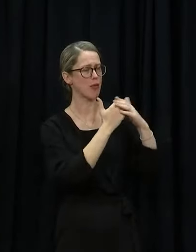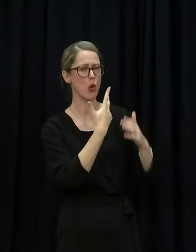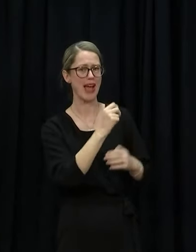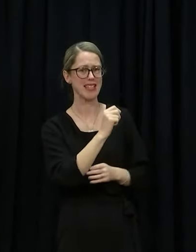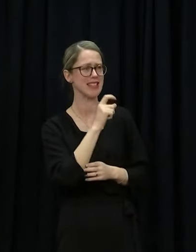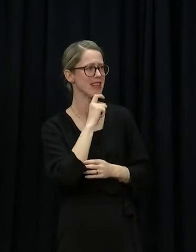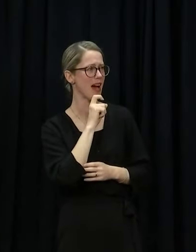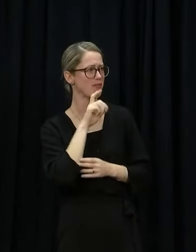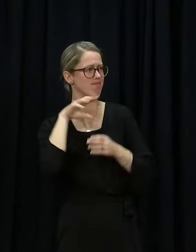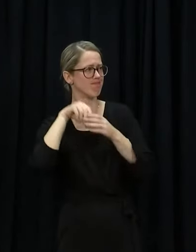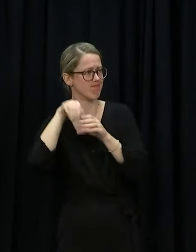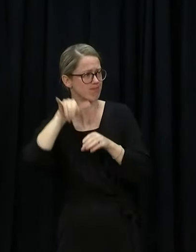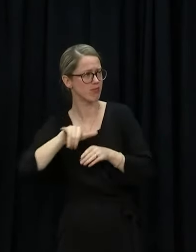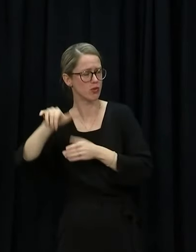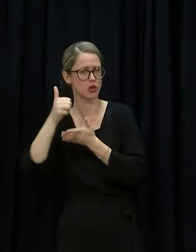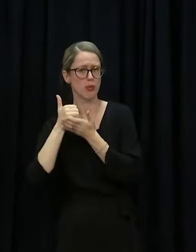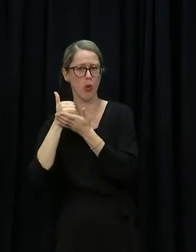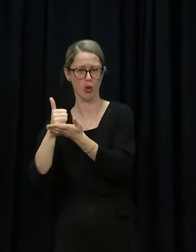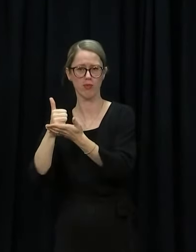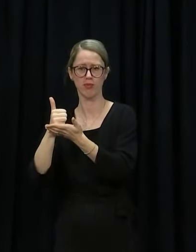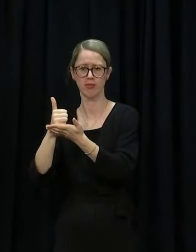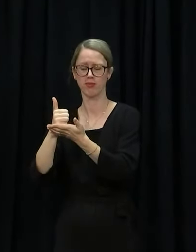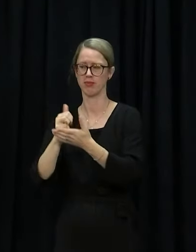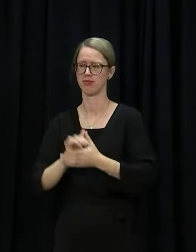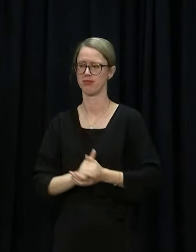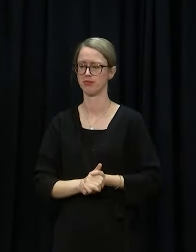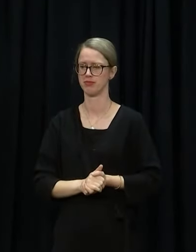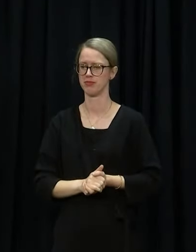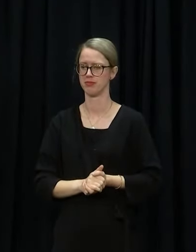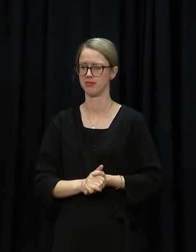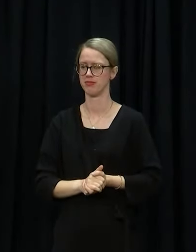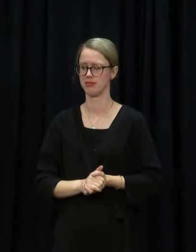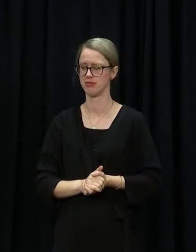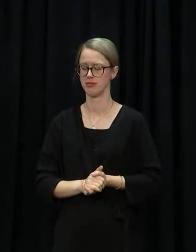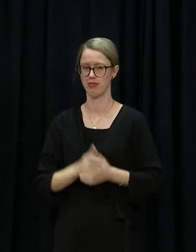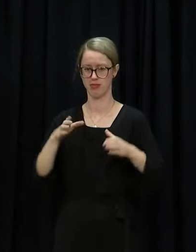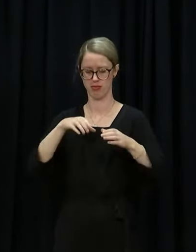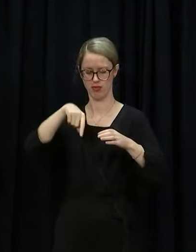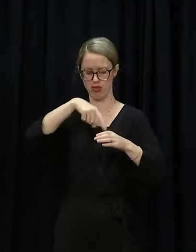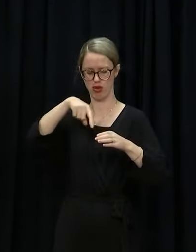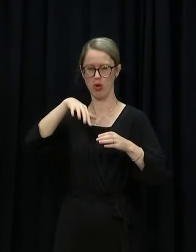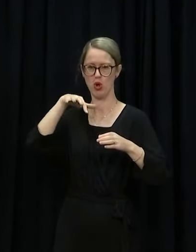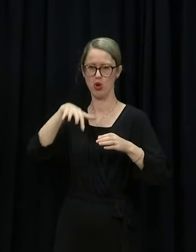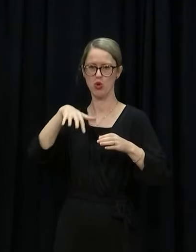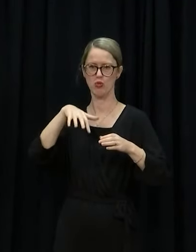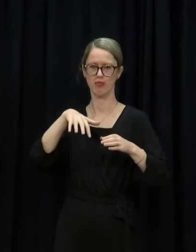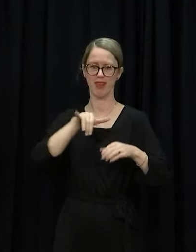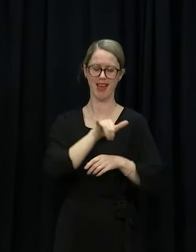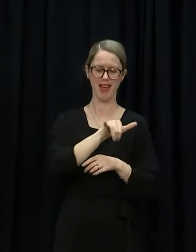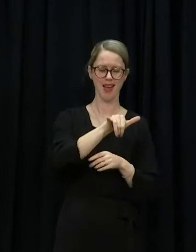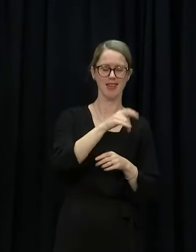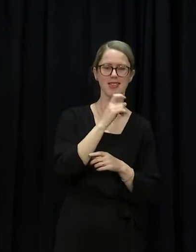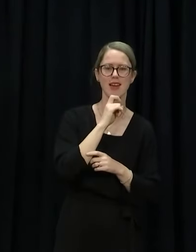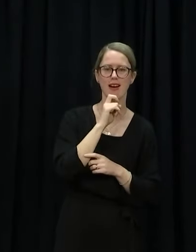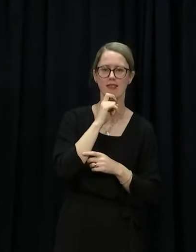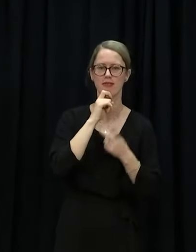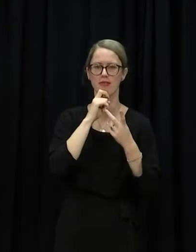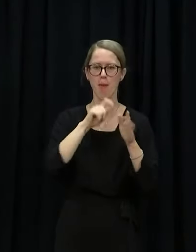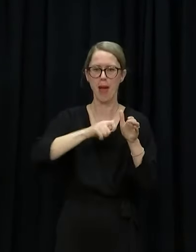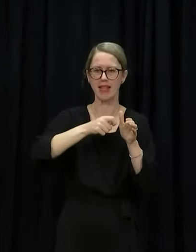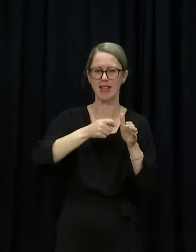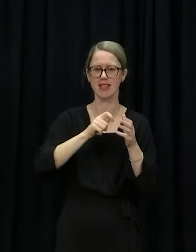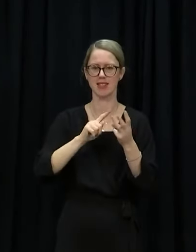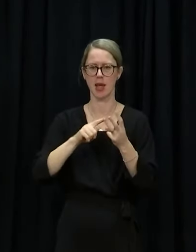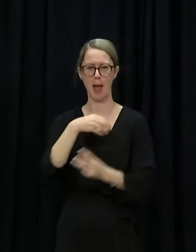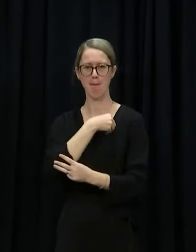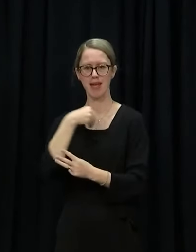personnel to support the international response. The contingent will include aircrew and maintenance staff, a medical team to support our